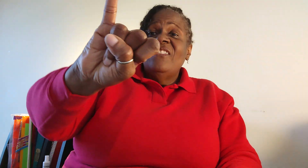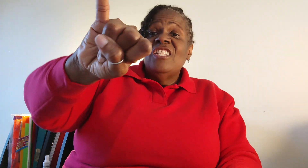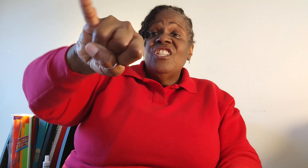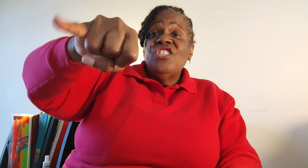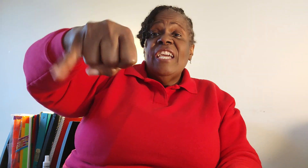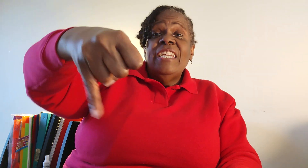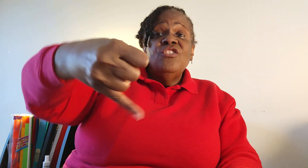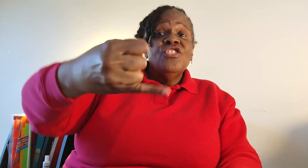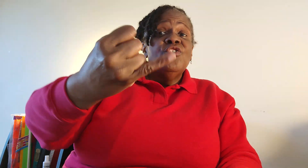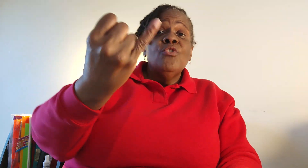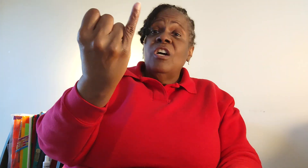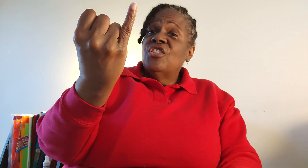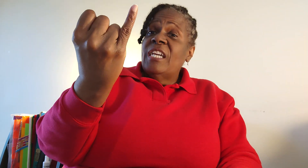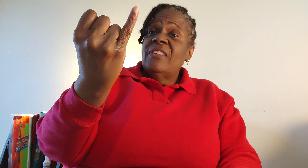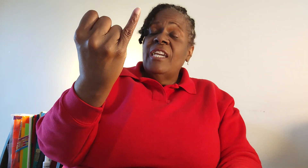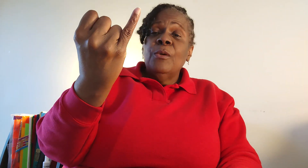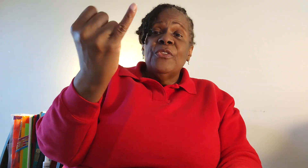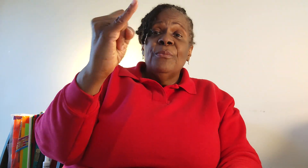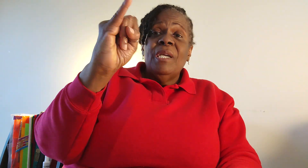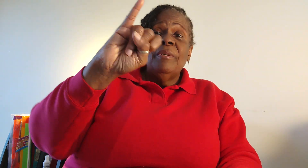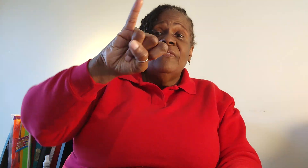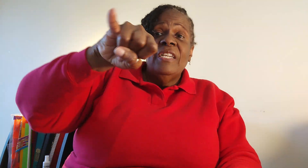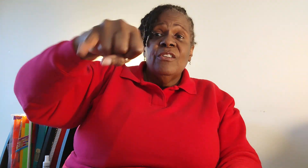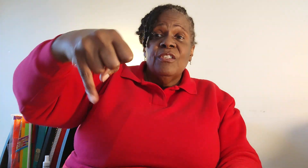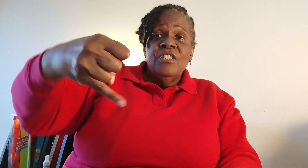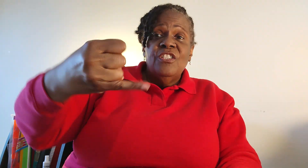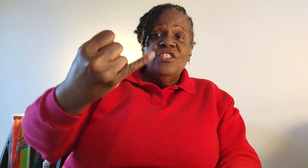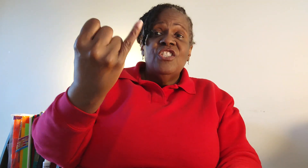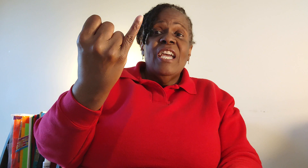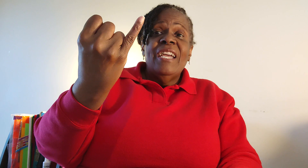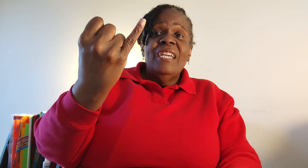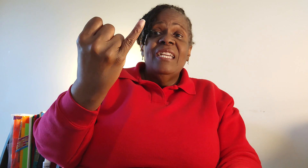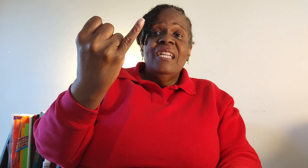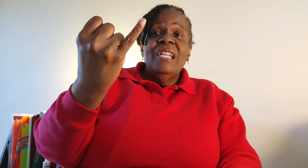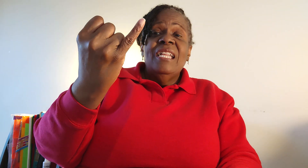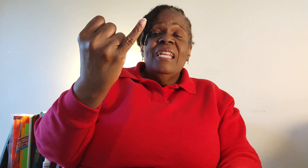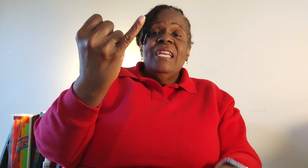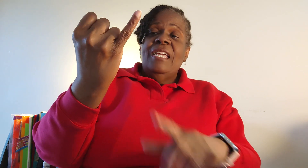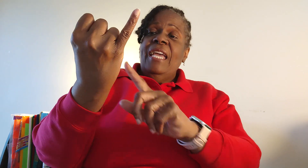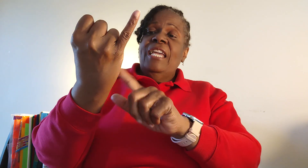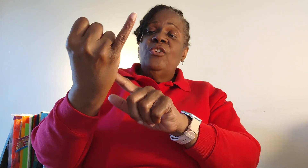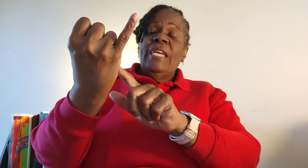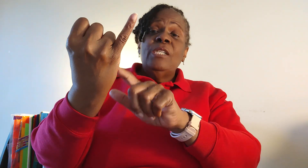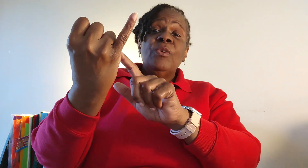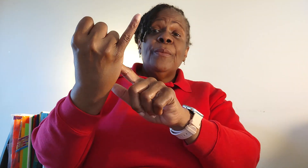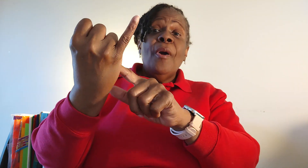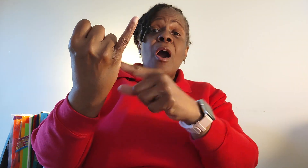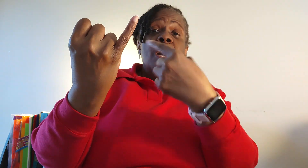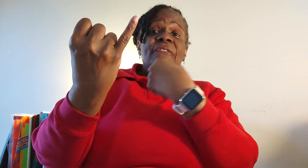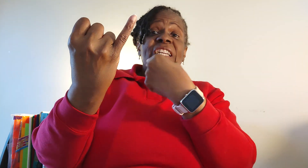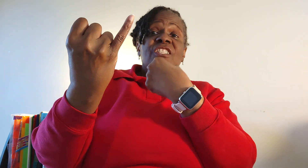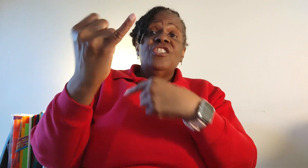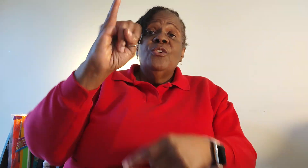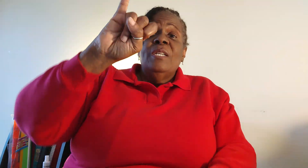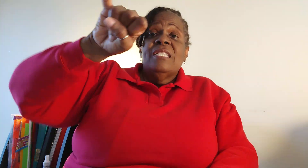Then the J, you just draw a J in the air with your baby finger. J. And you end with the palm facing you instead